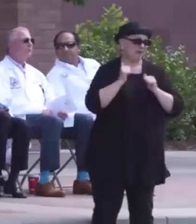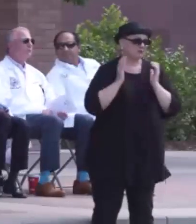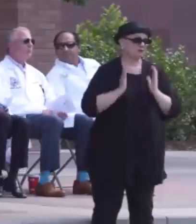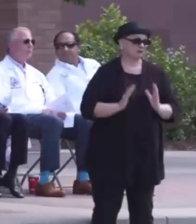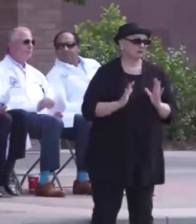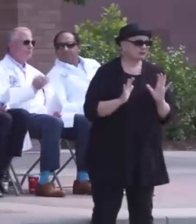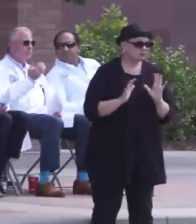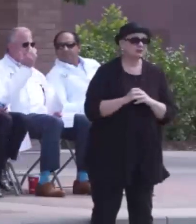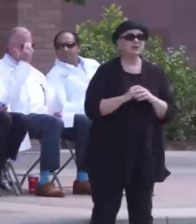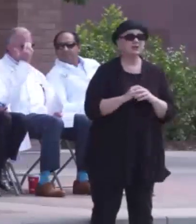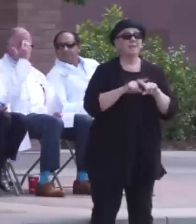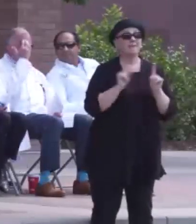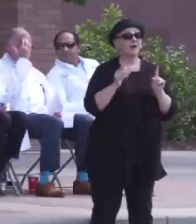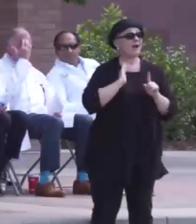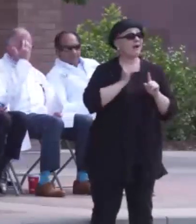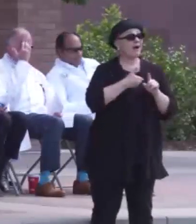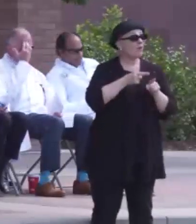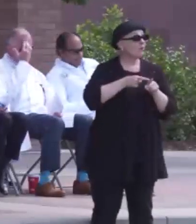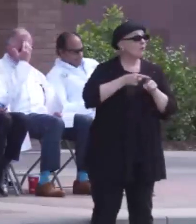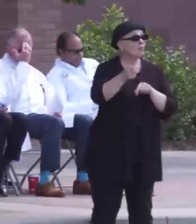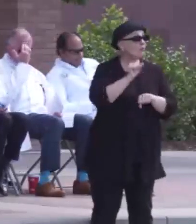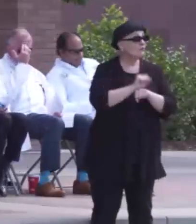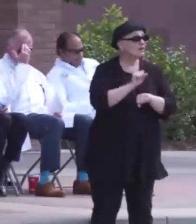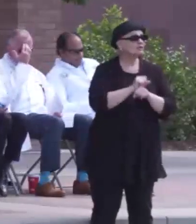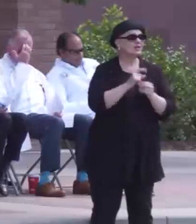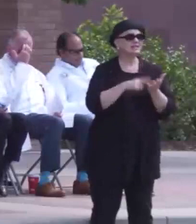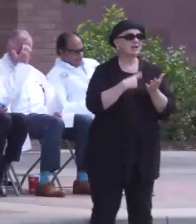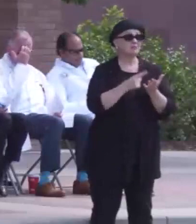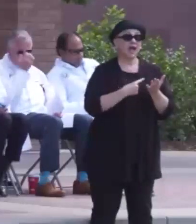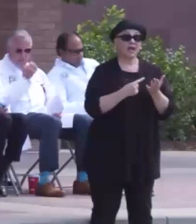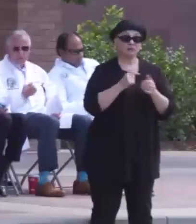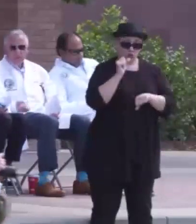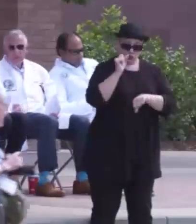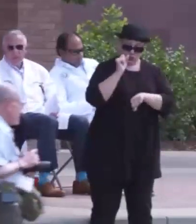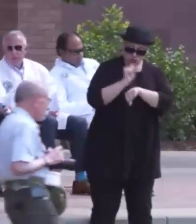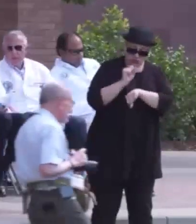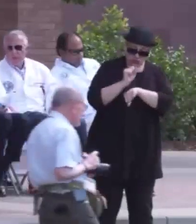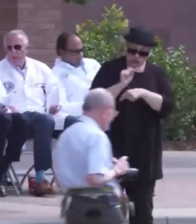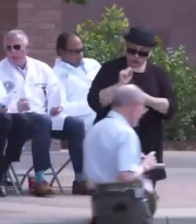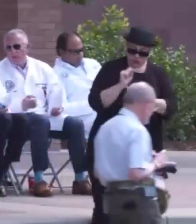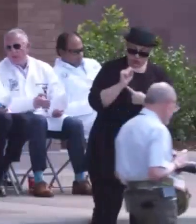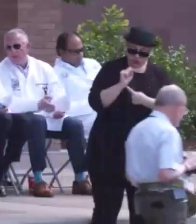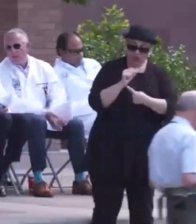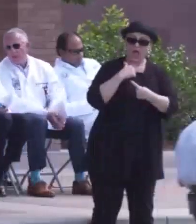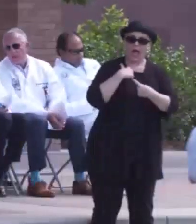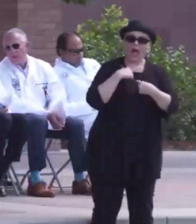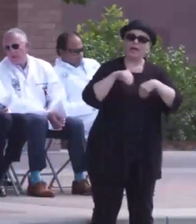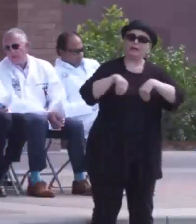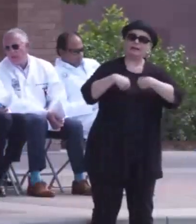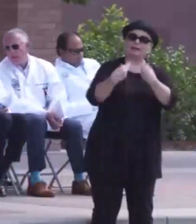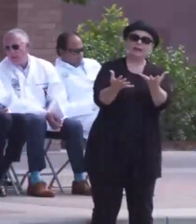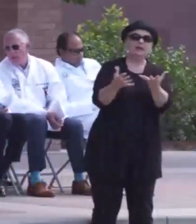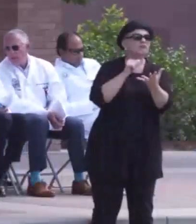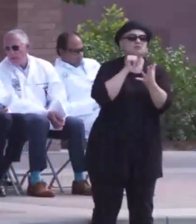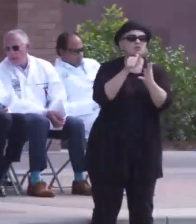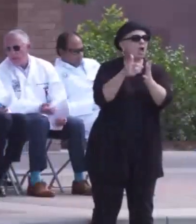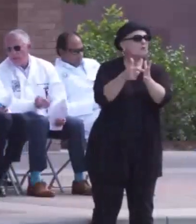in our profession, sometimes giving your work away for free is the hallmark of a professional.